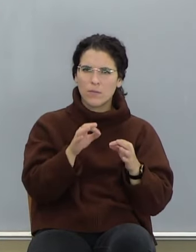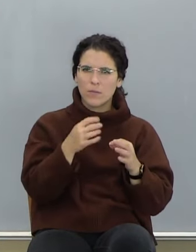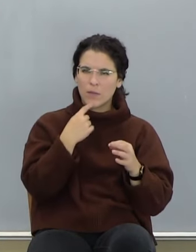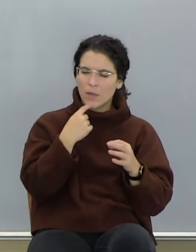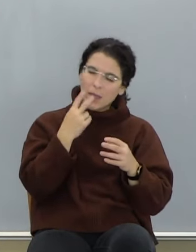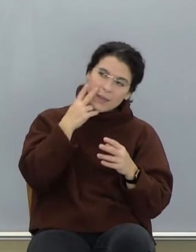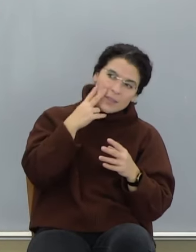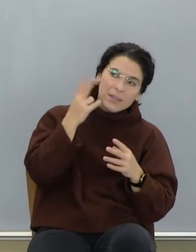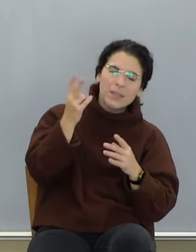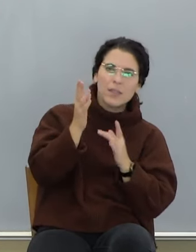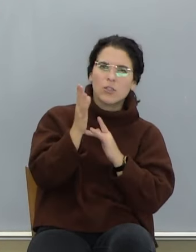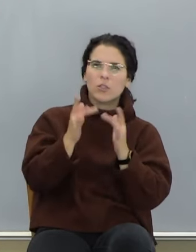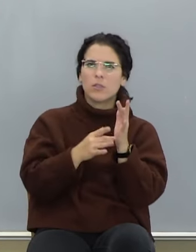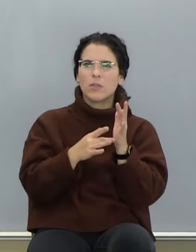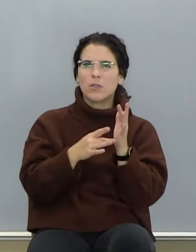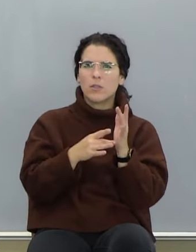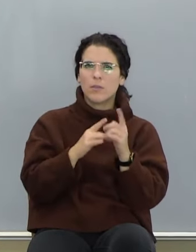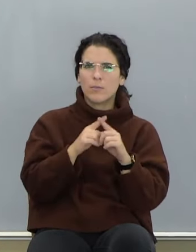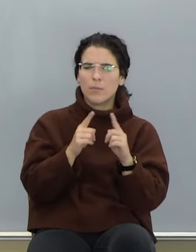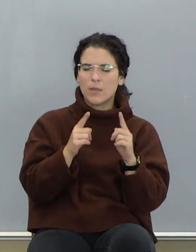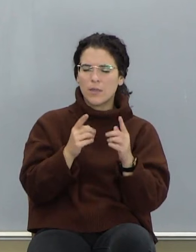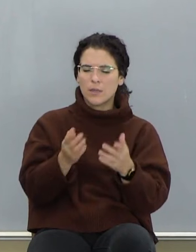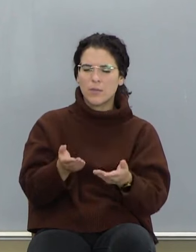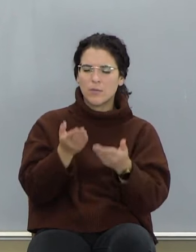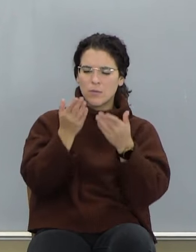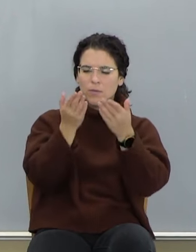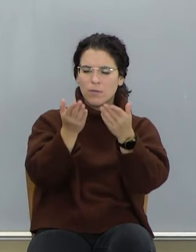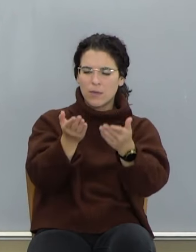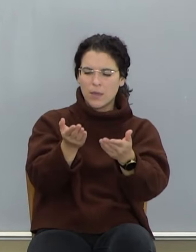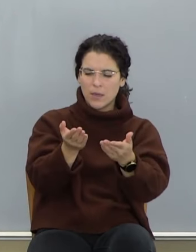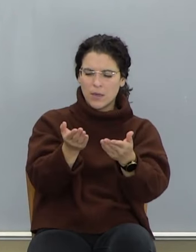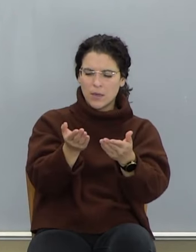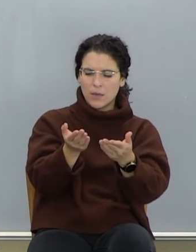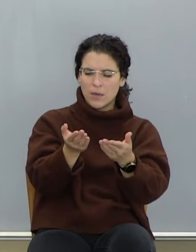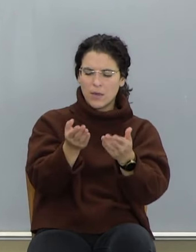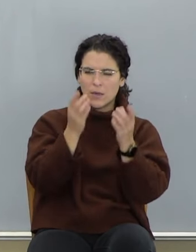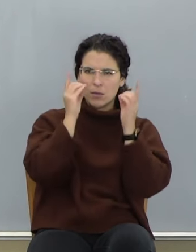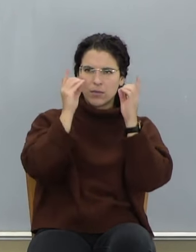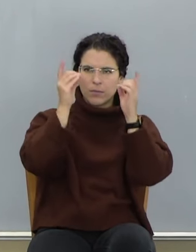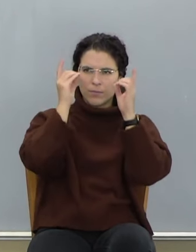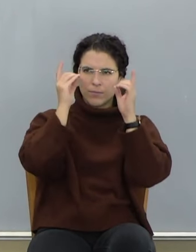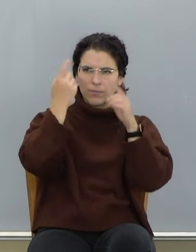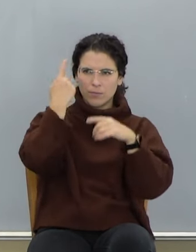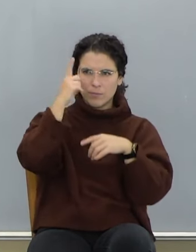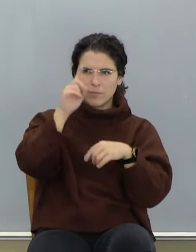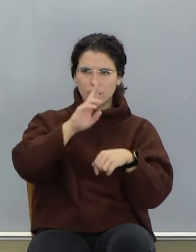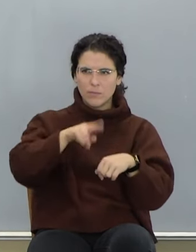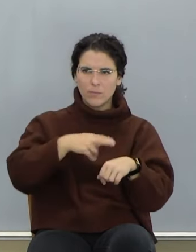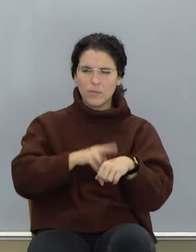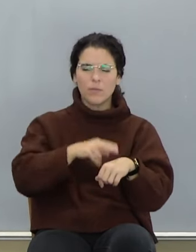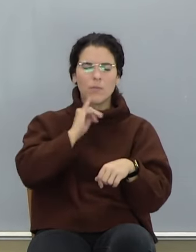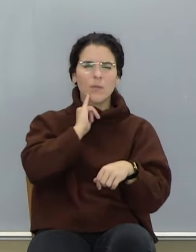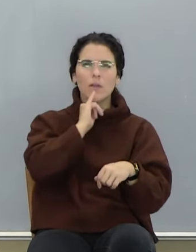see Jesus. But he's providing doctrine for the nation of Israel. He's providing a timeline